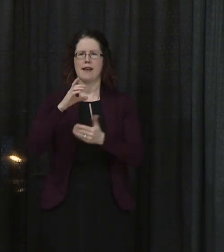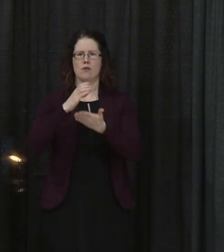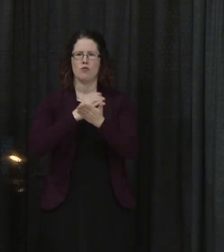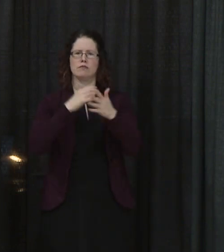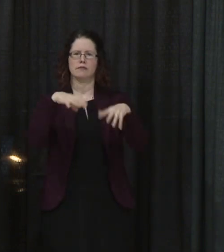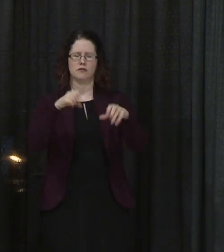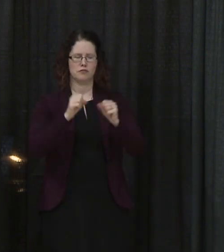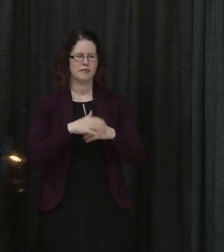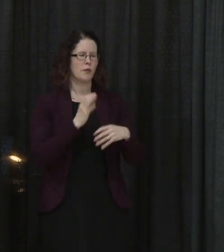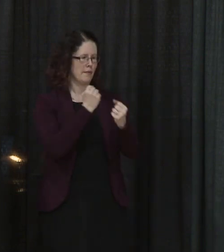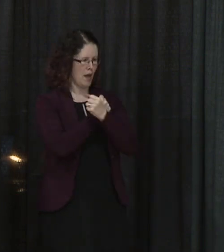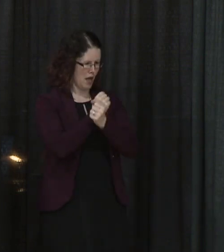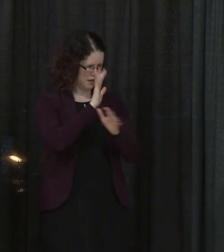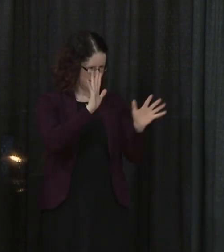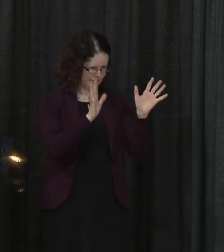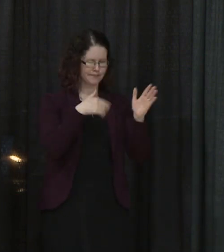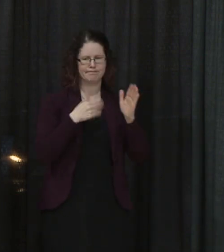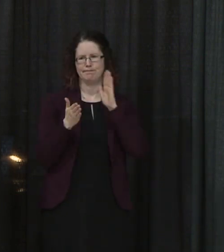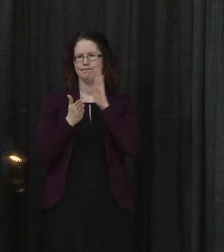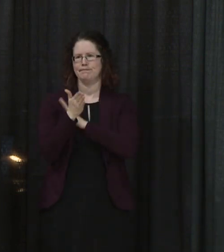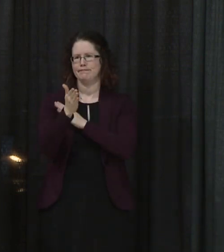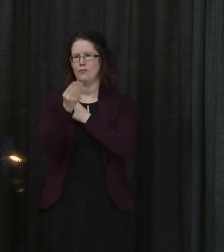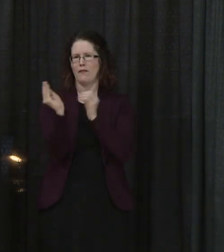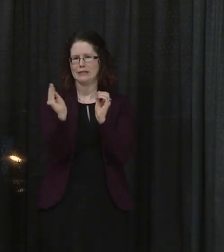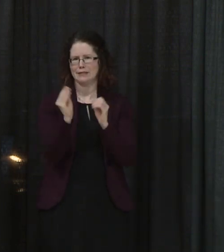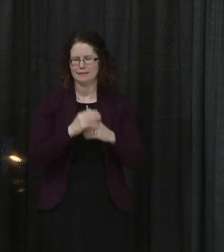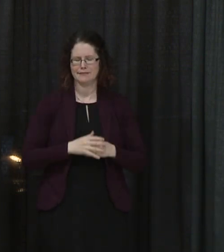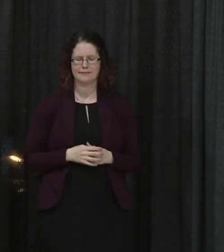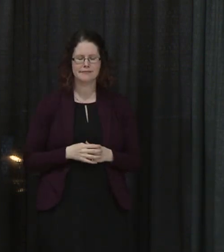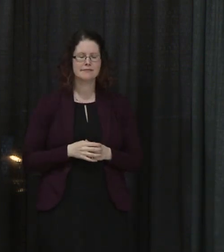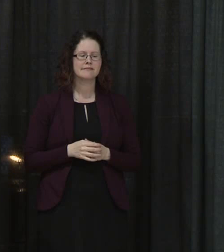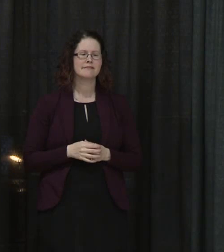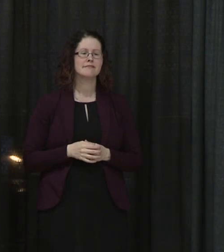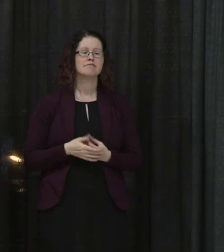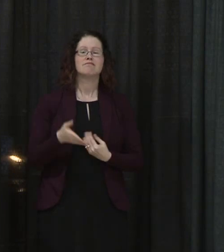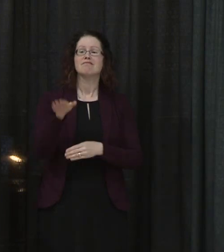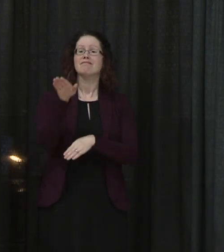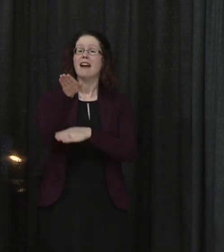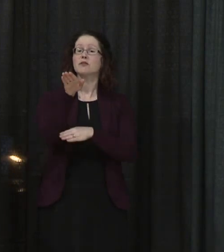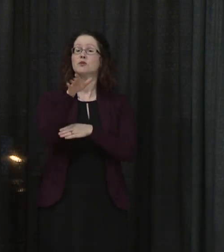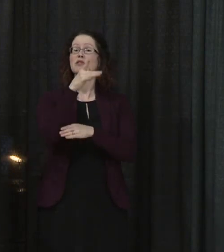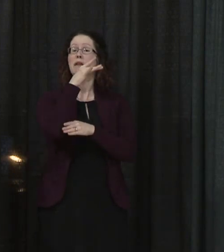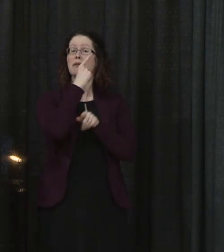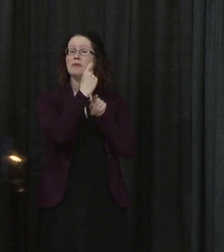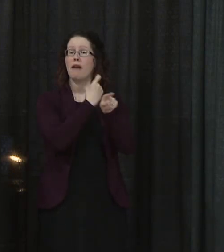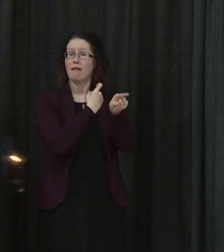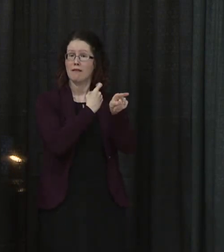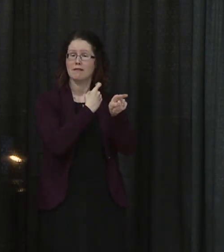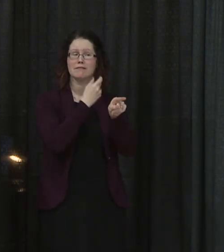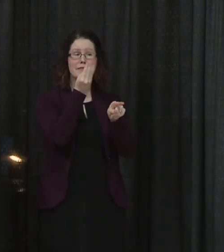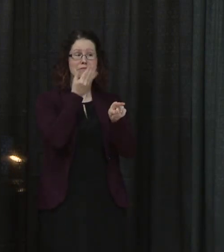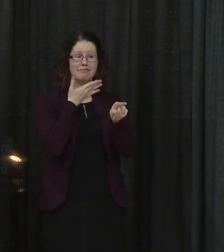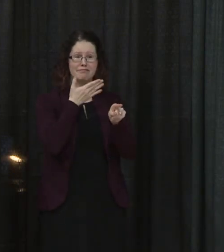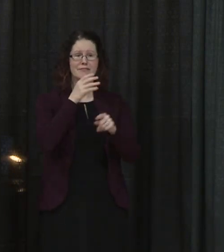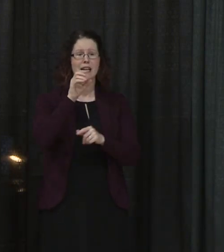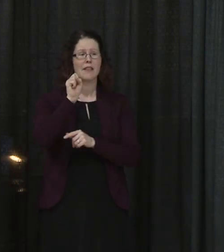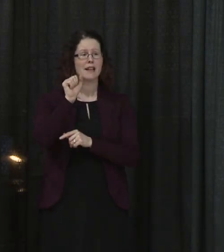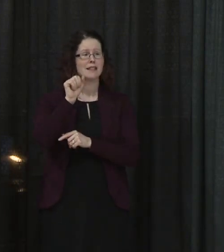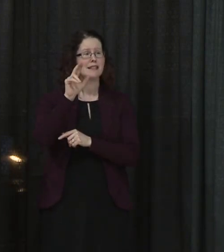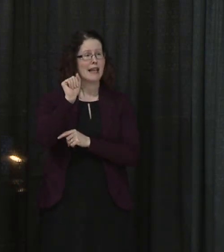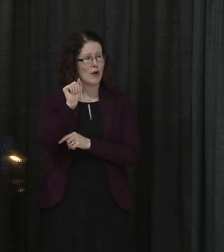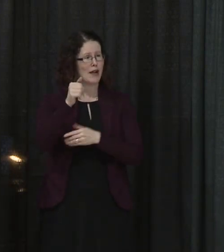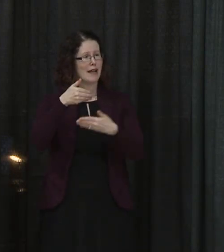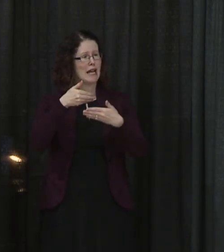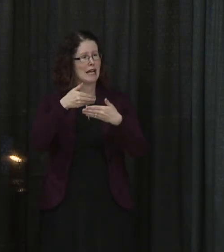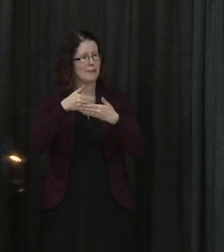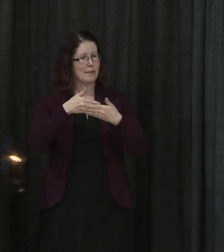I continued my journey back to my office. And later that day, I got a phone call from her mother saying that Sarah and her baby daughter